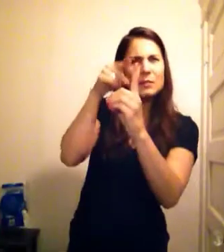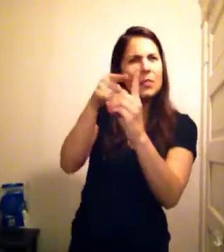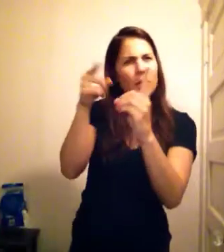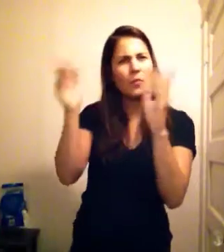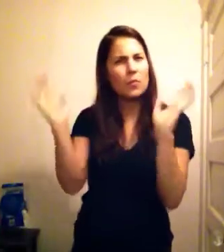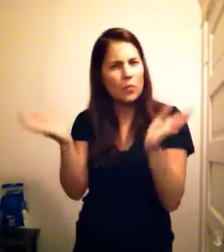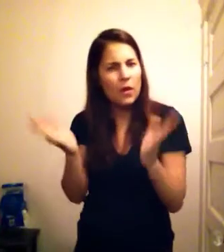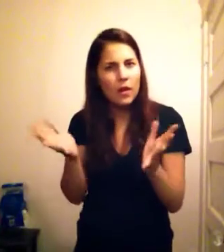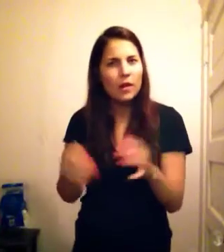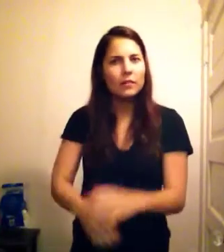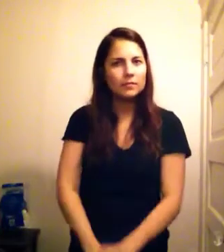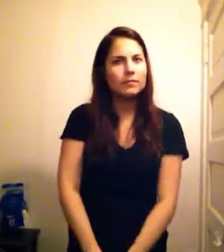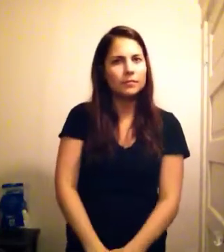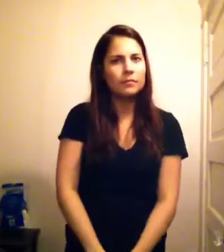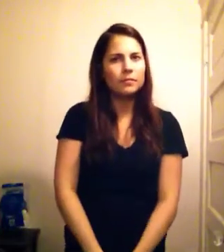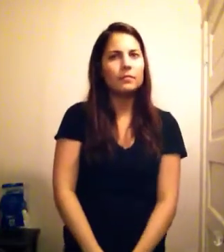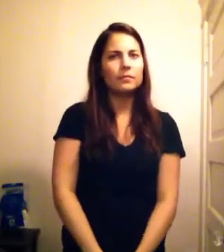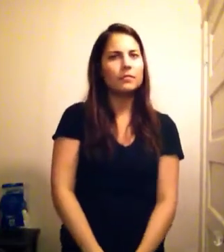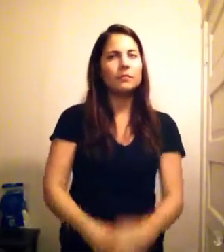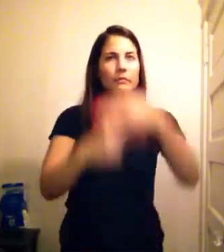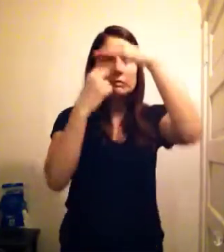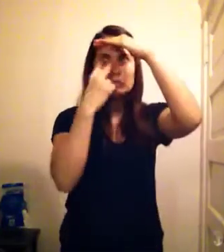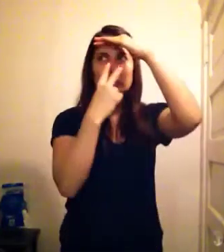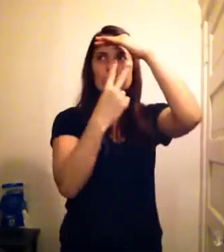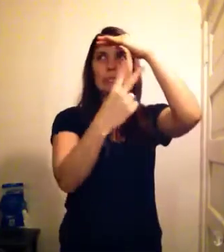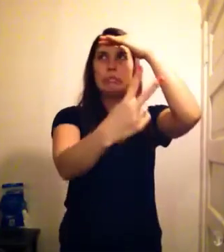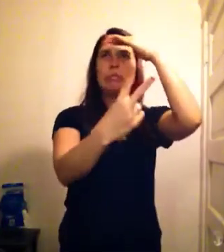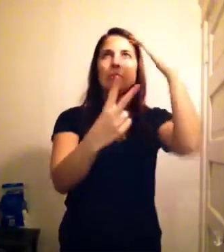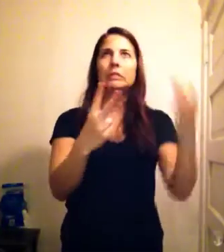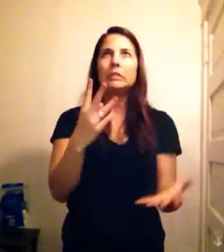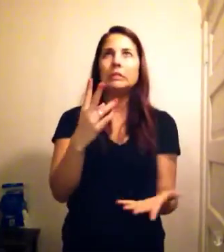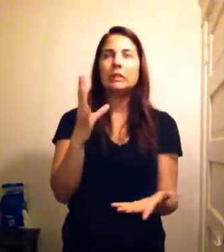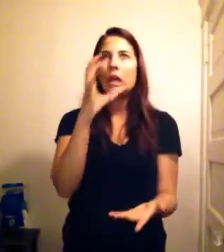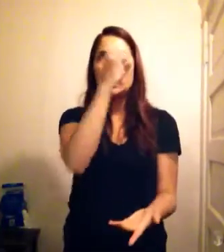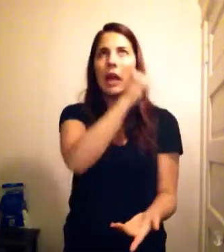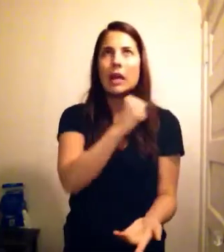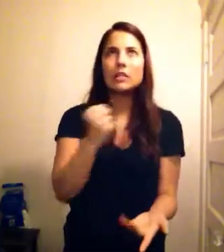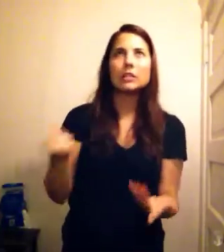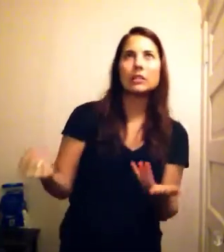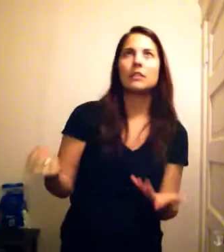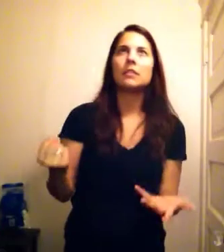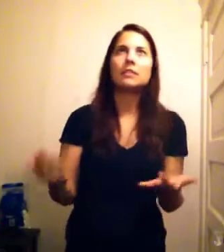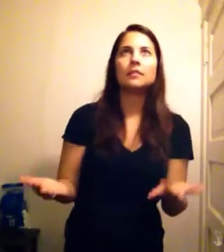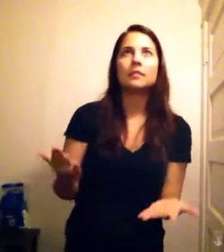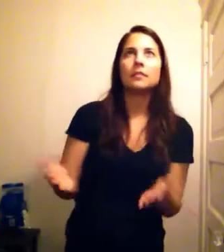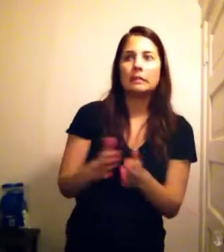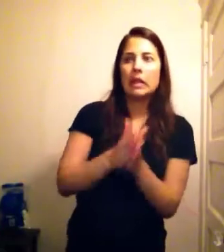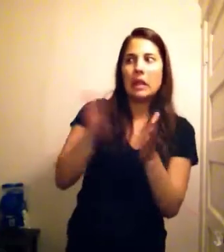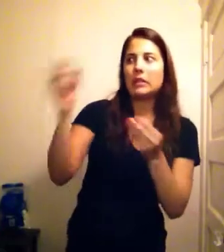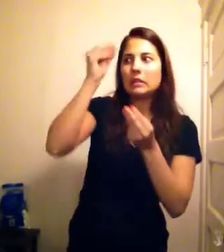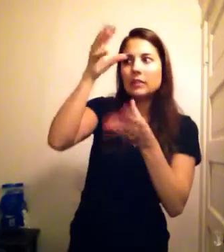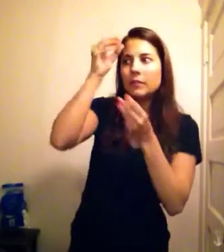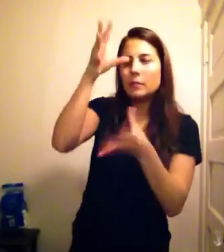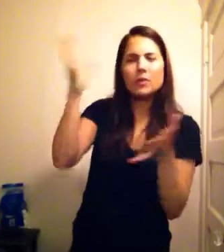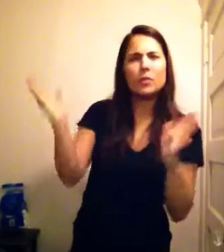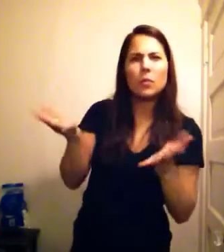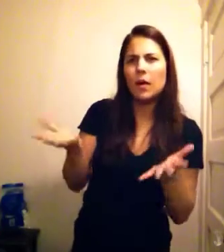would do to prove their point. Now, you don't have to be right. This isn't about being able to always know